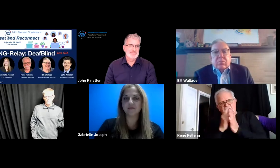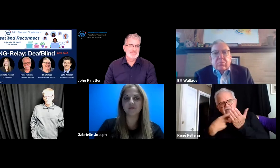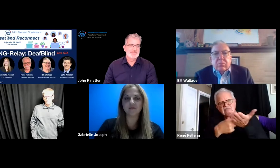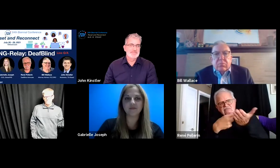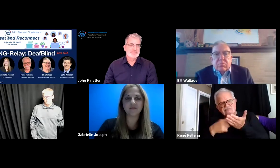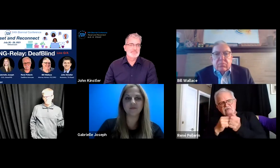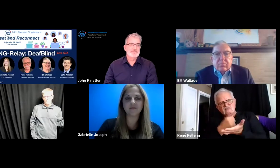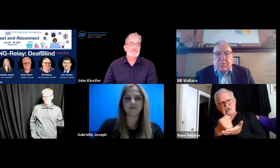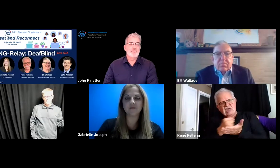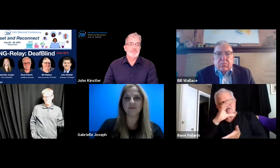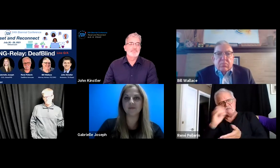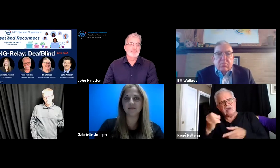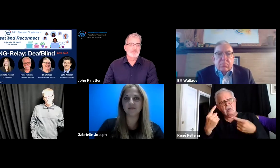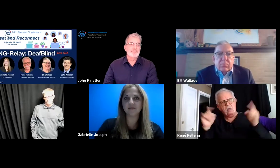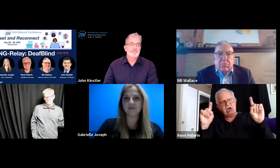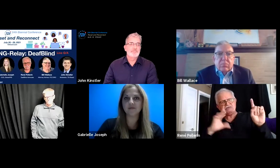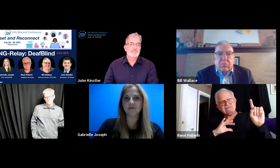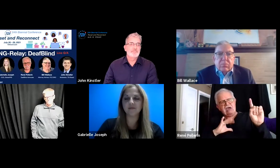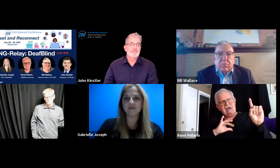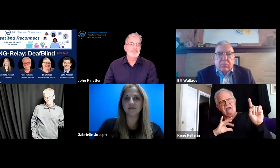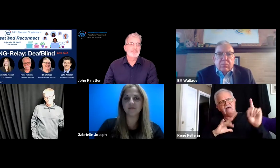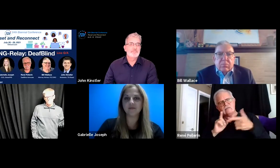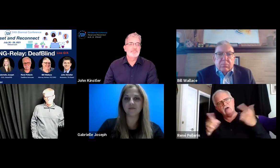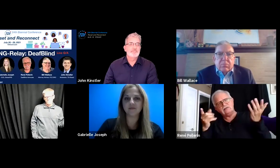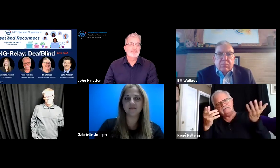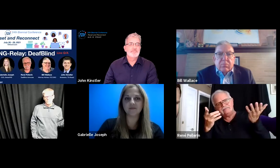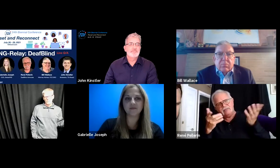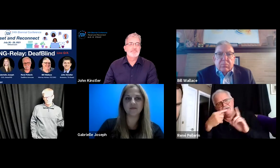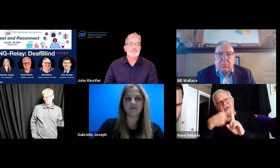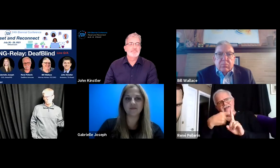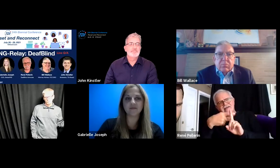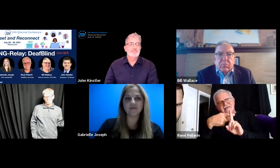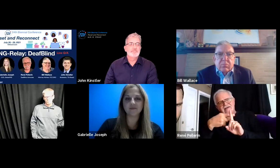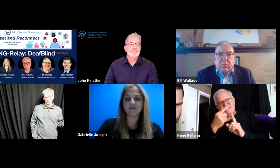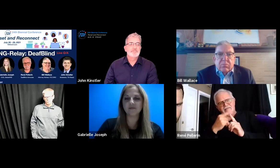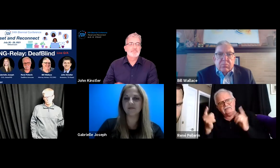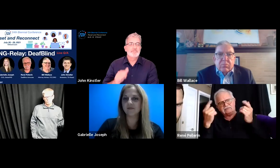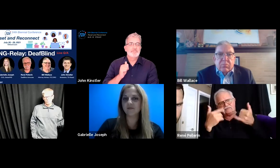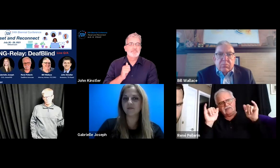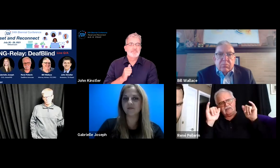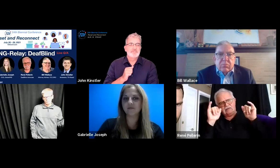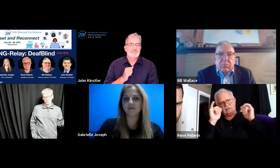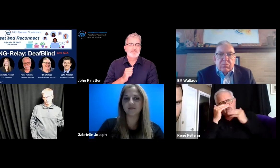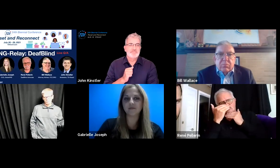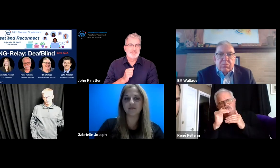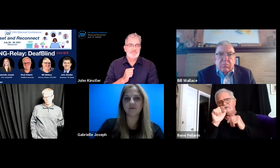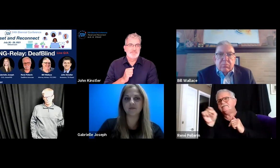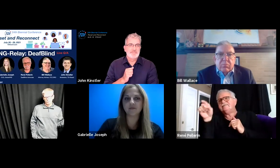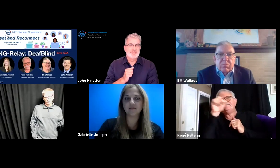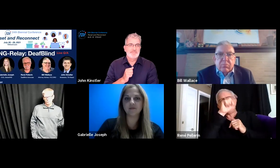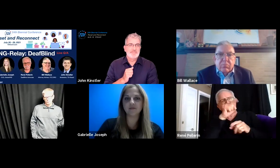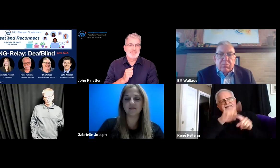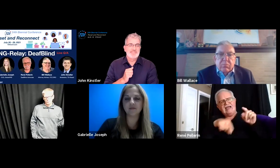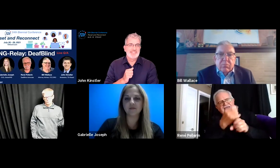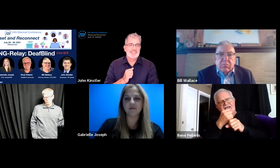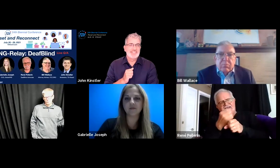because I can read the information. We had a 1-hour discussion with my credit card company, which worked great. So that was the upsides of all of this, but